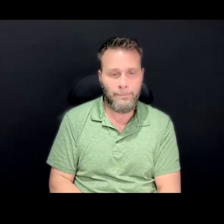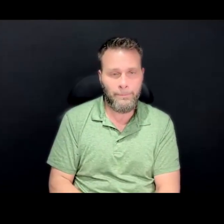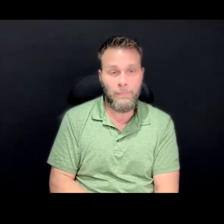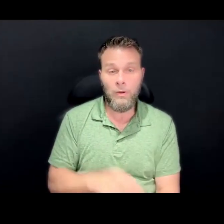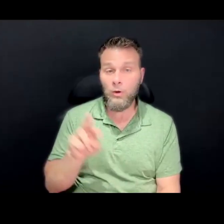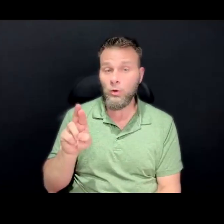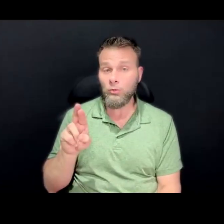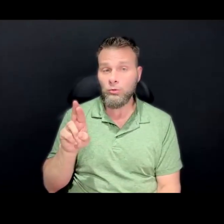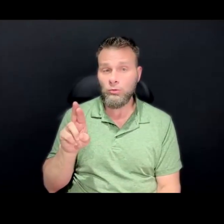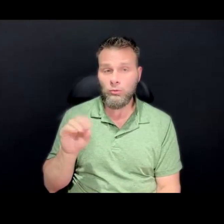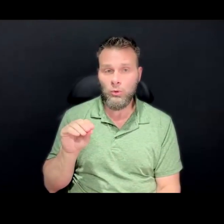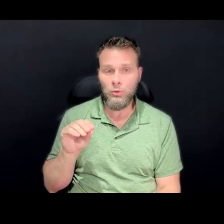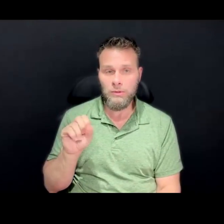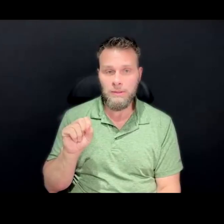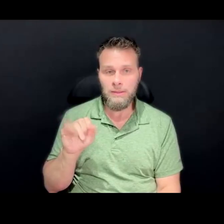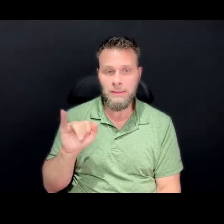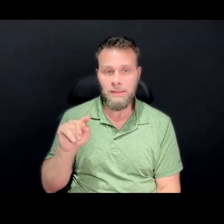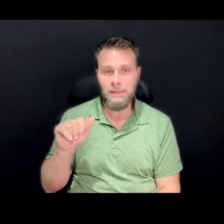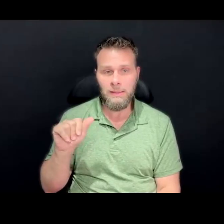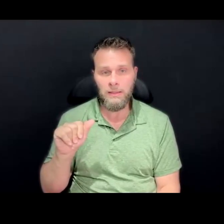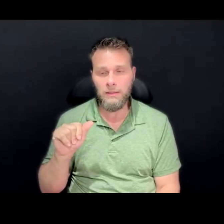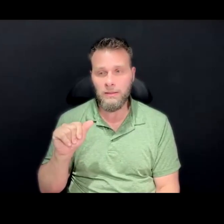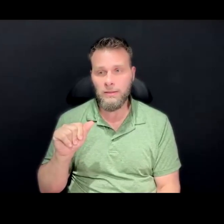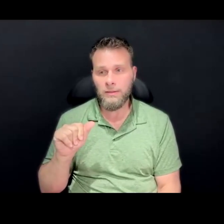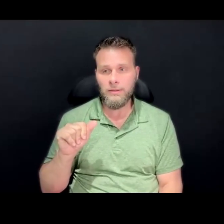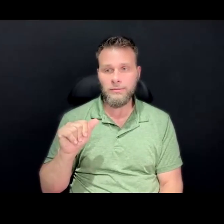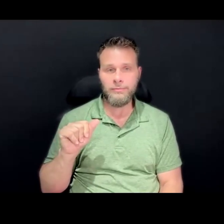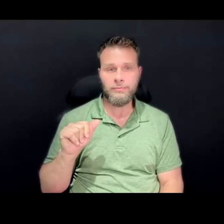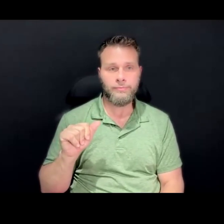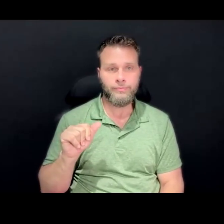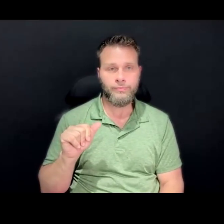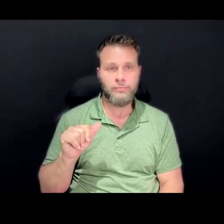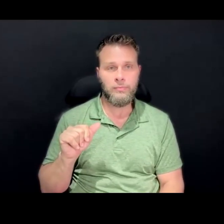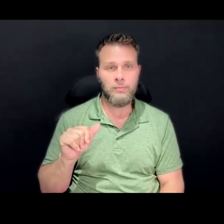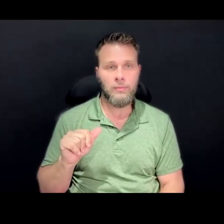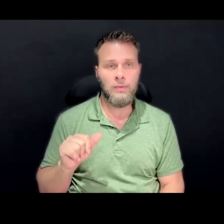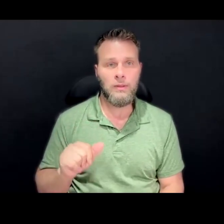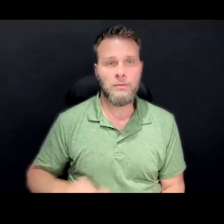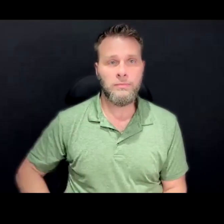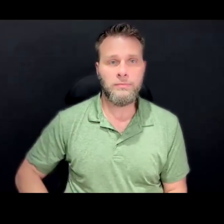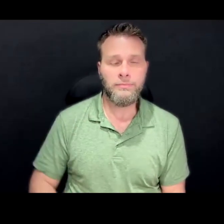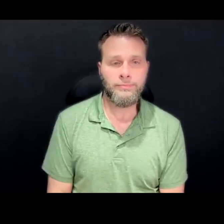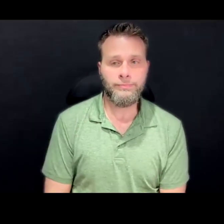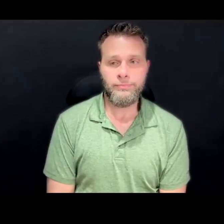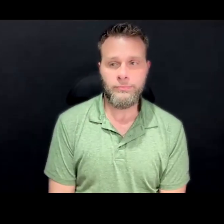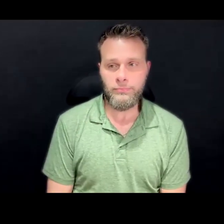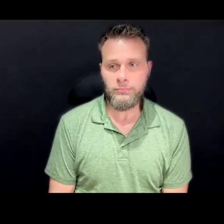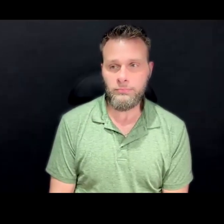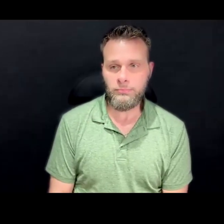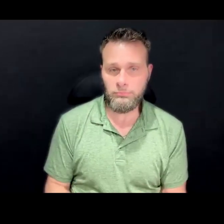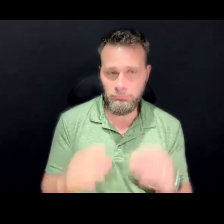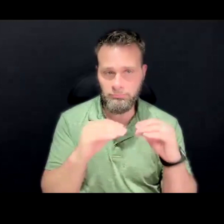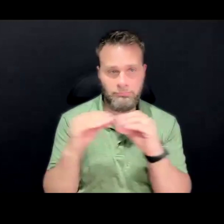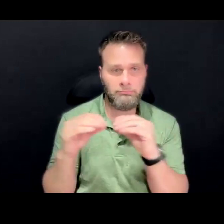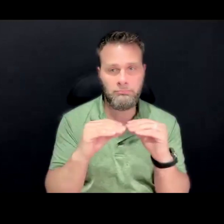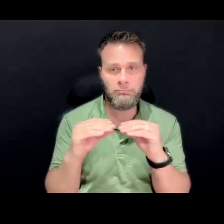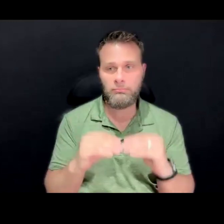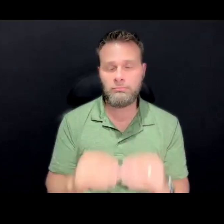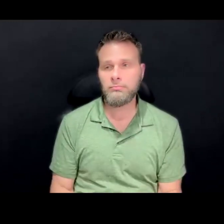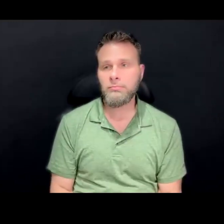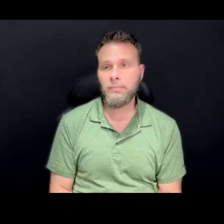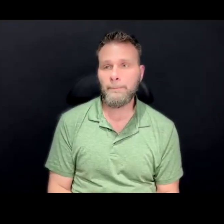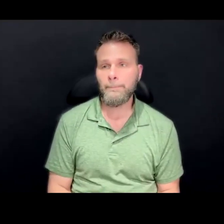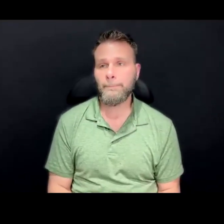Rosita? That's it. Prends numéro ça, ou après Leli, et puis y a peu d'autres, t'as-tu? Eh bien, ok, d'accord. Prends